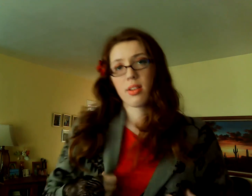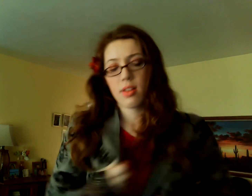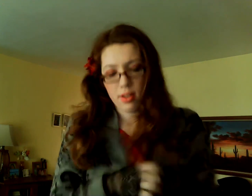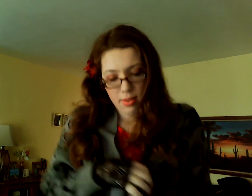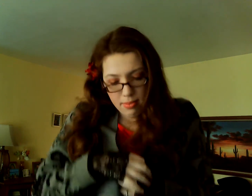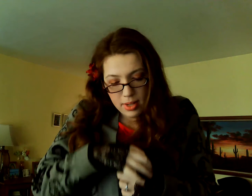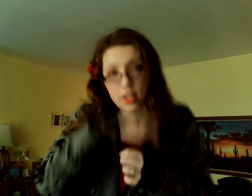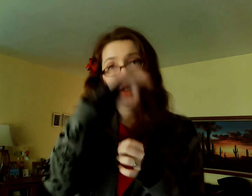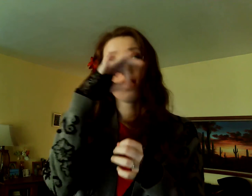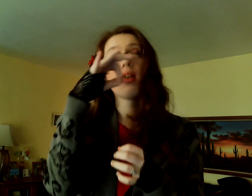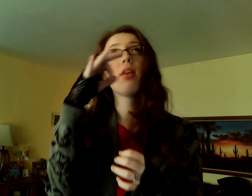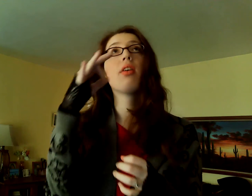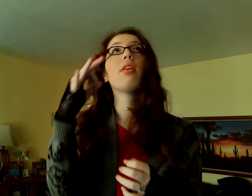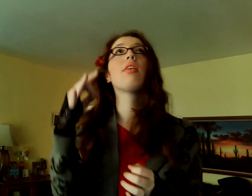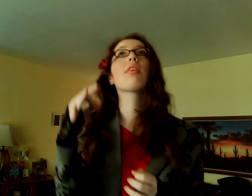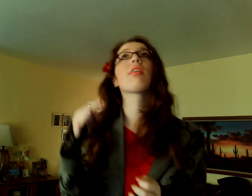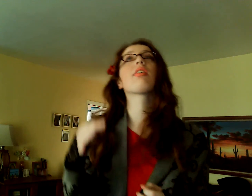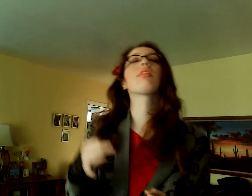And I've been